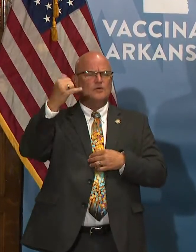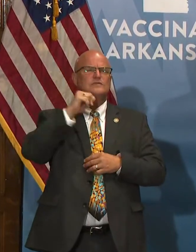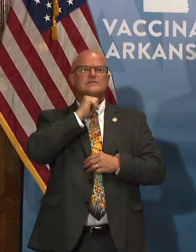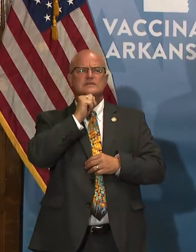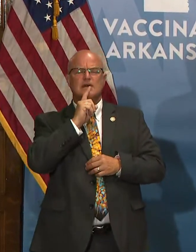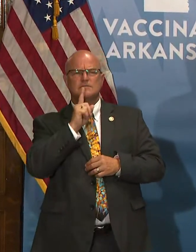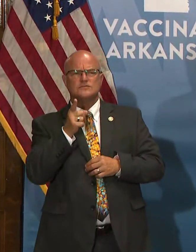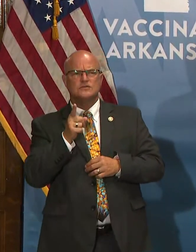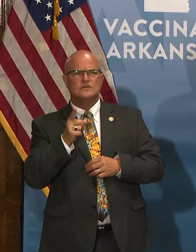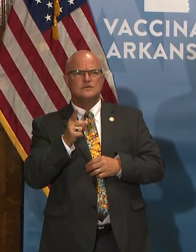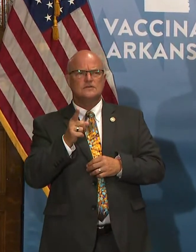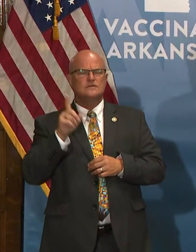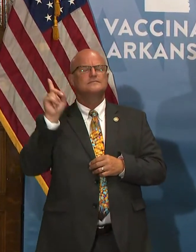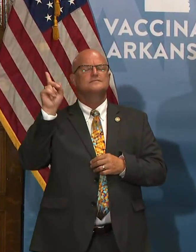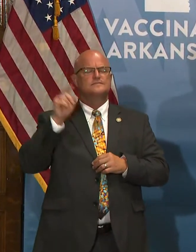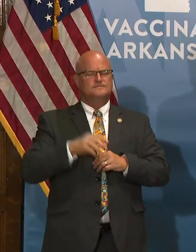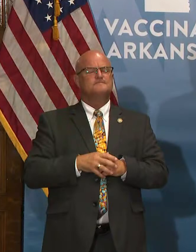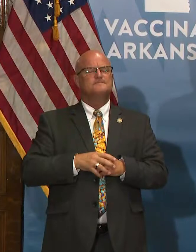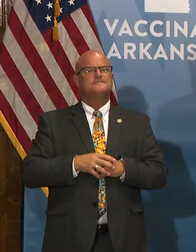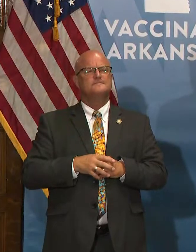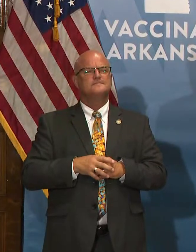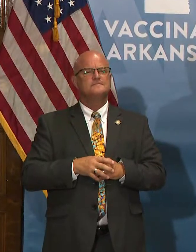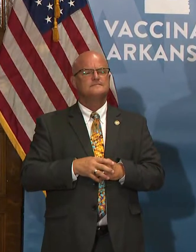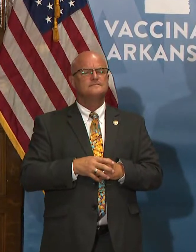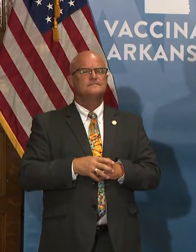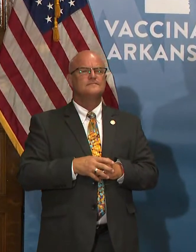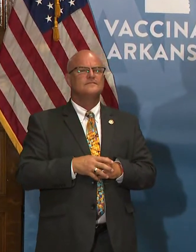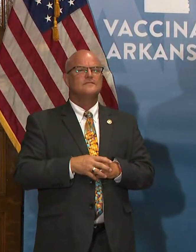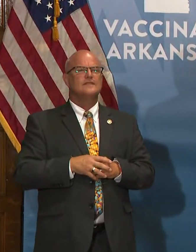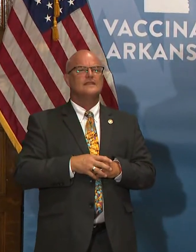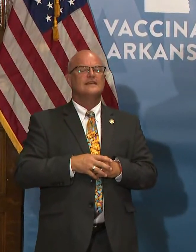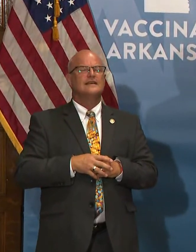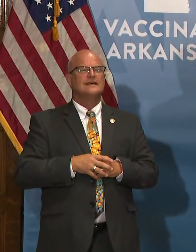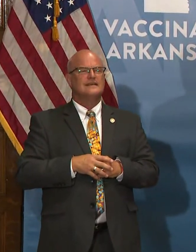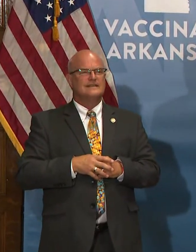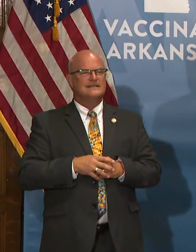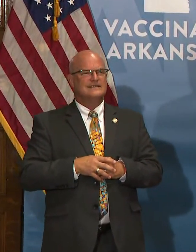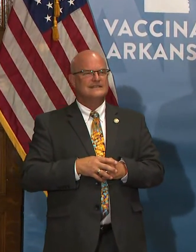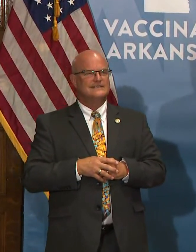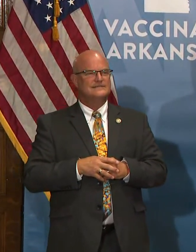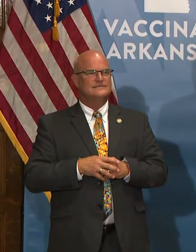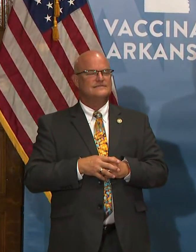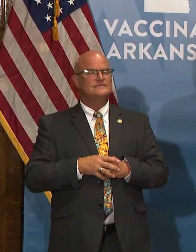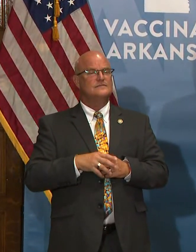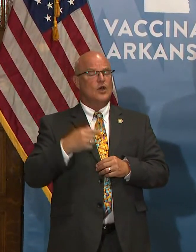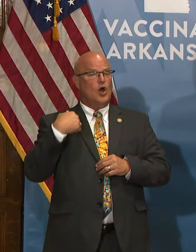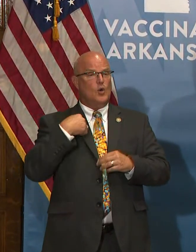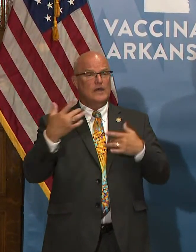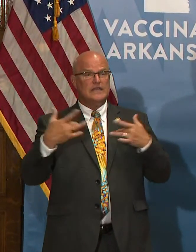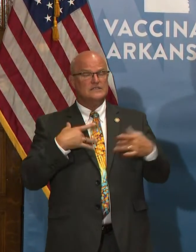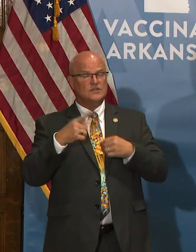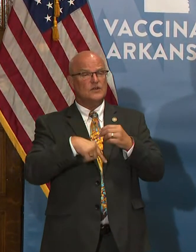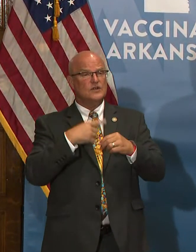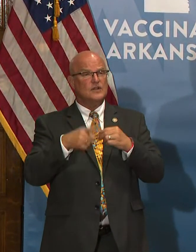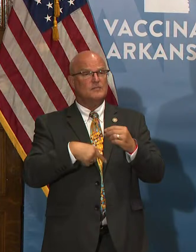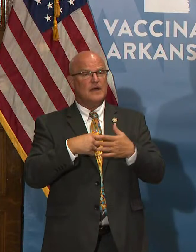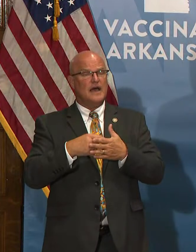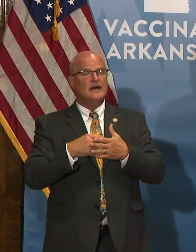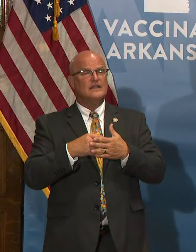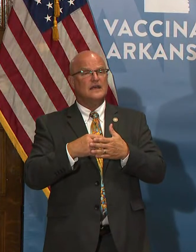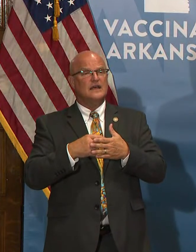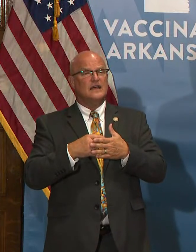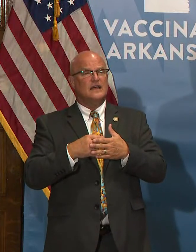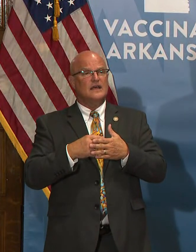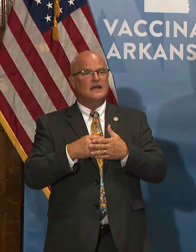not. Good afternoon, Governor. Good afternoon. Are we concerned about school districts that